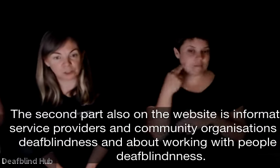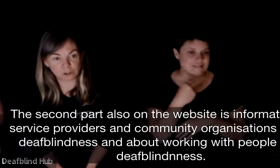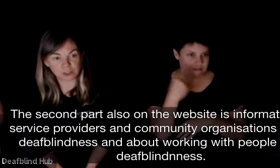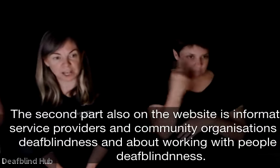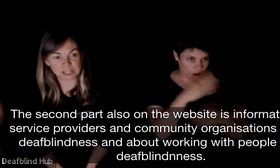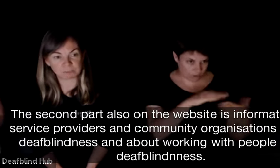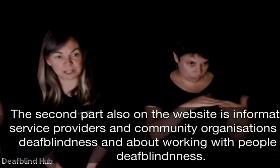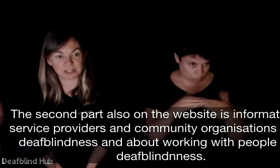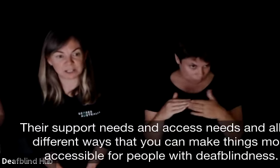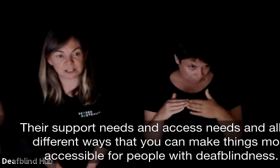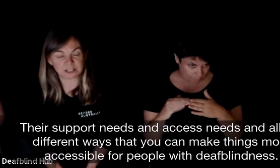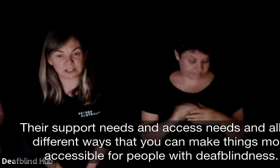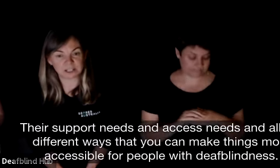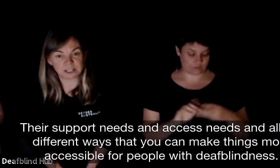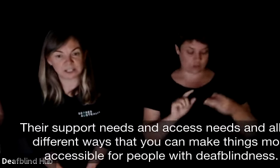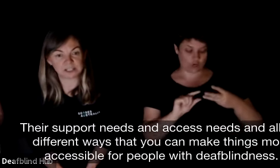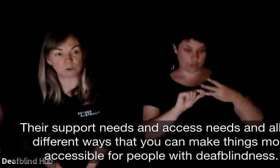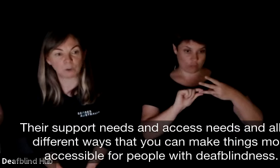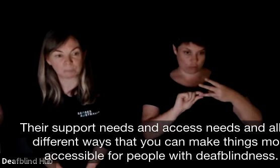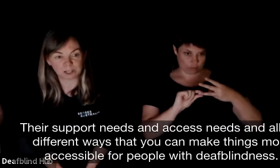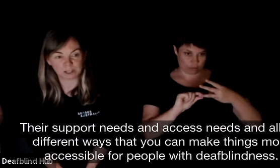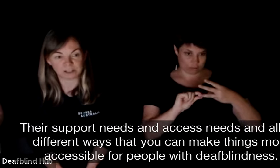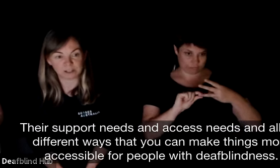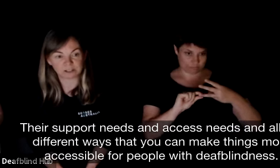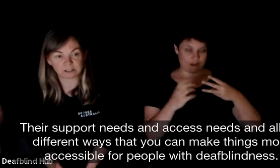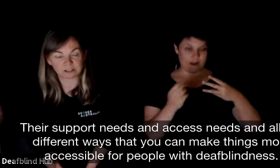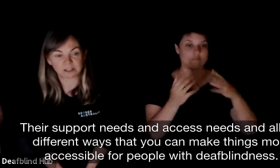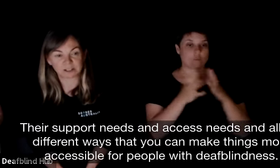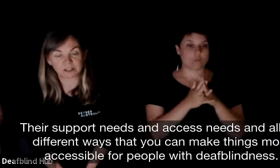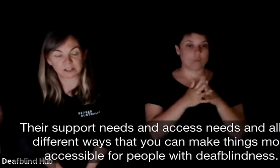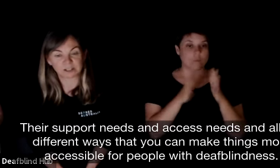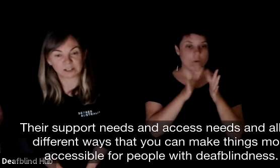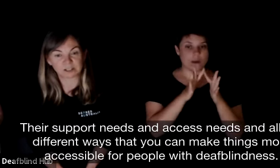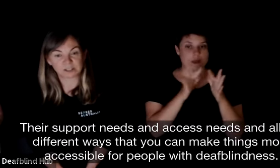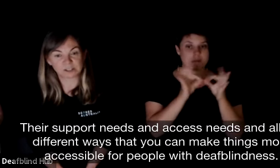The third aspect is the webinars.